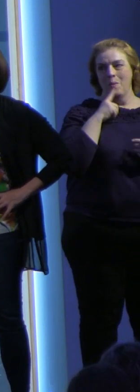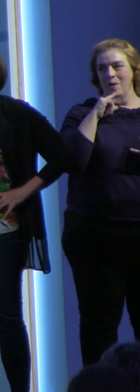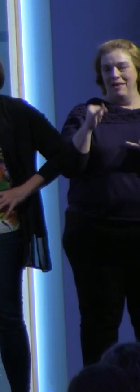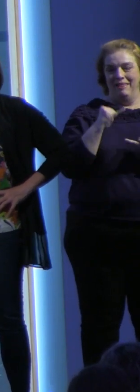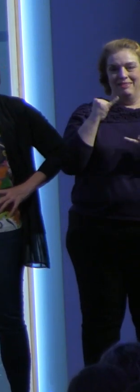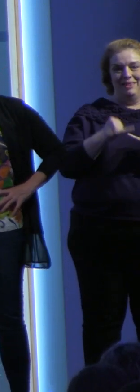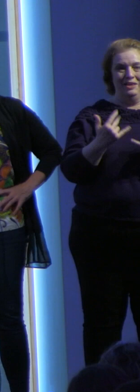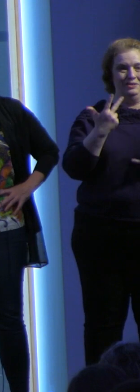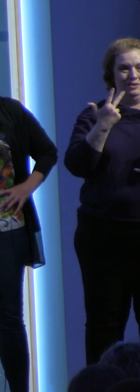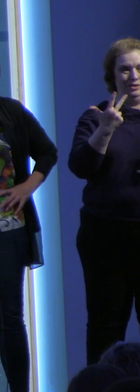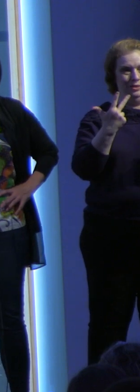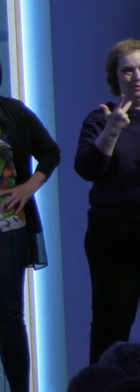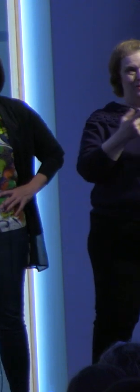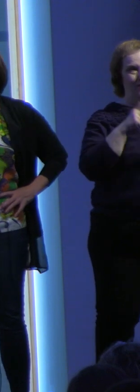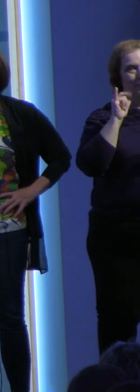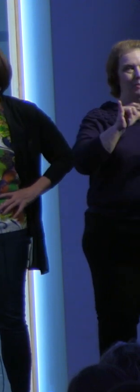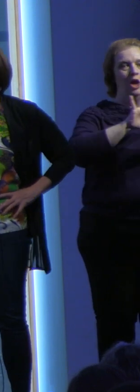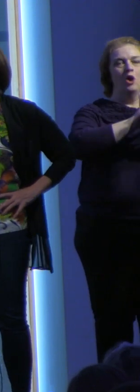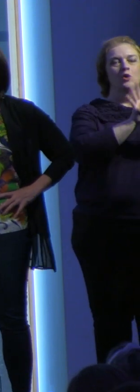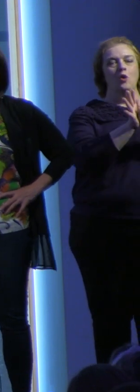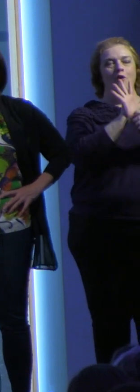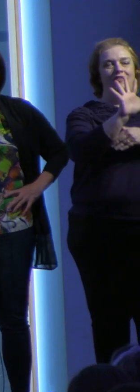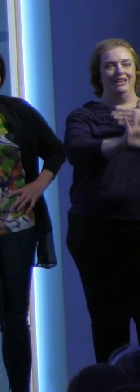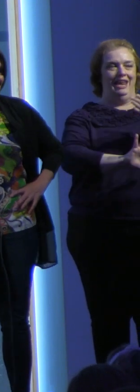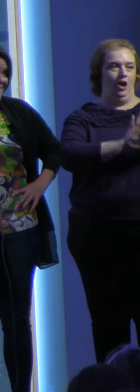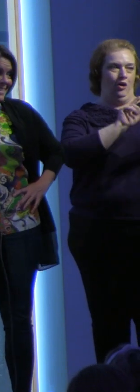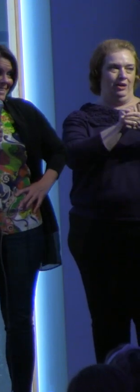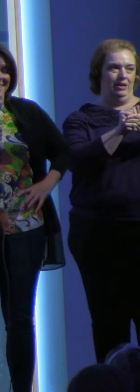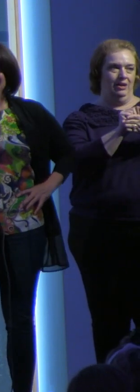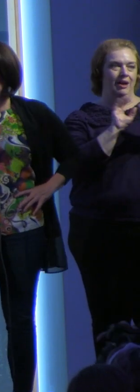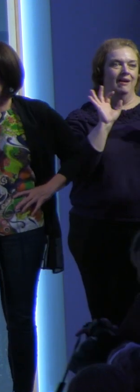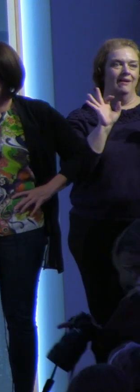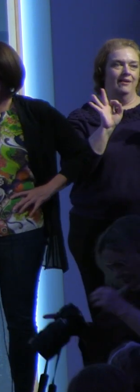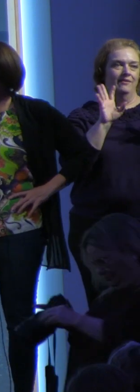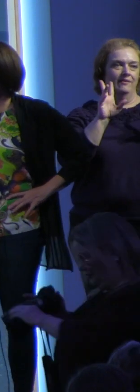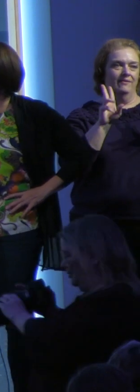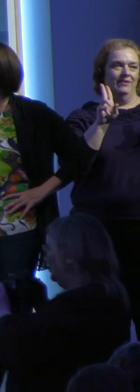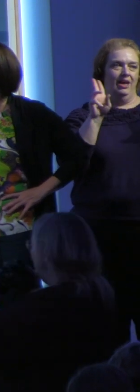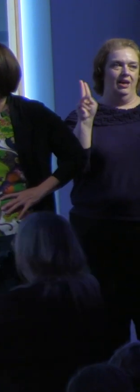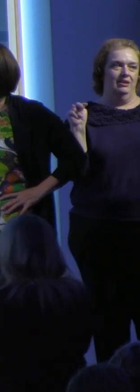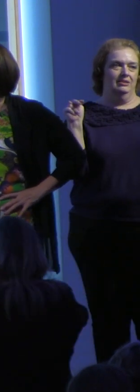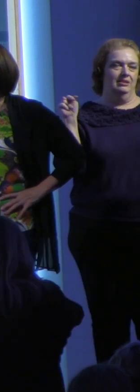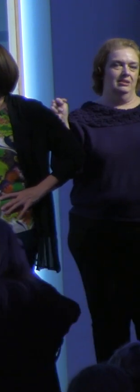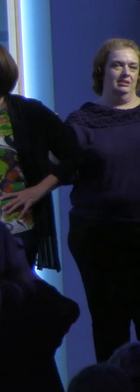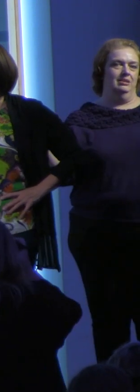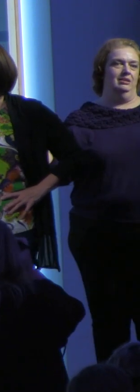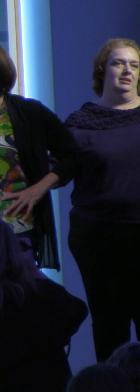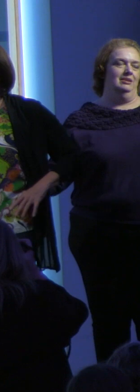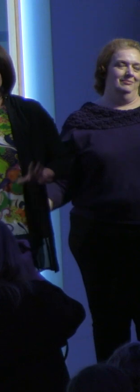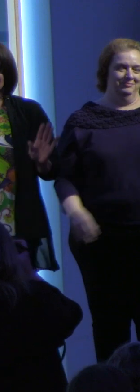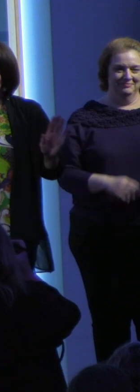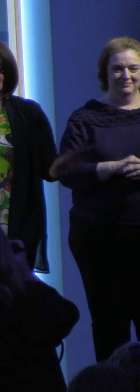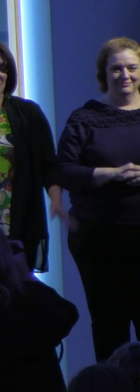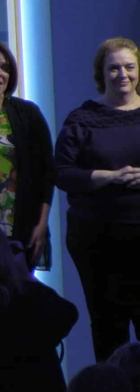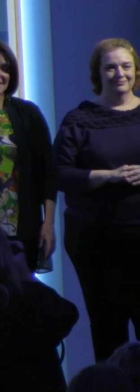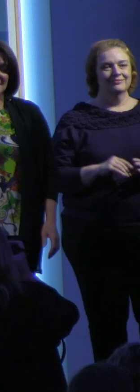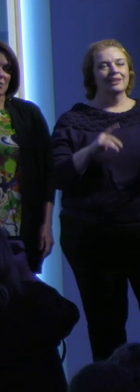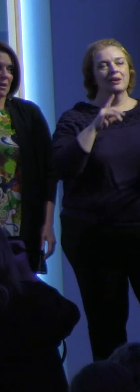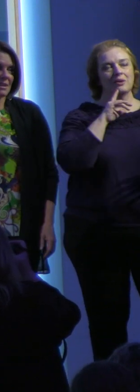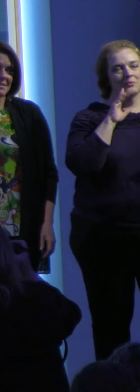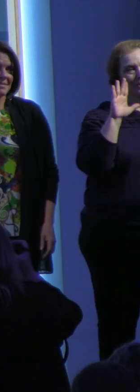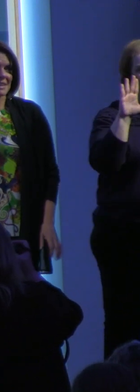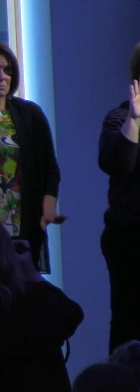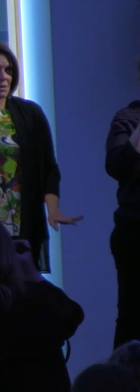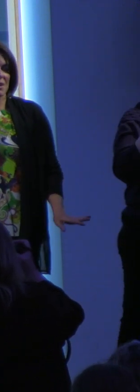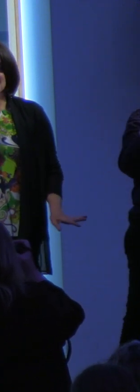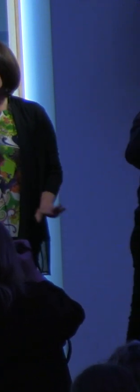of the COVID era, so that was fun, super fun. It was great, a